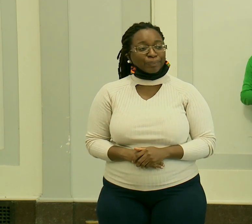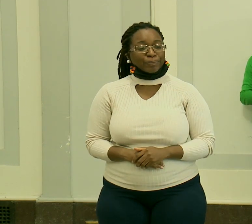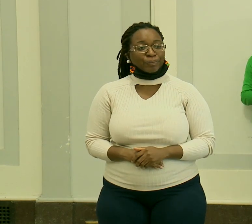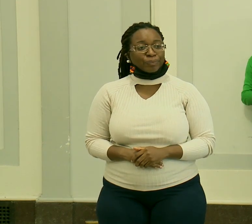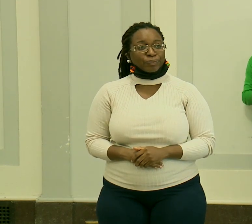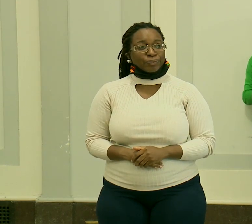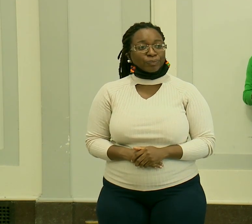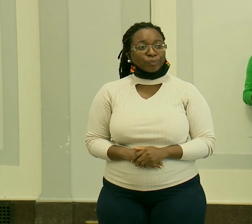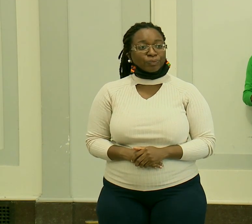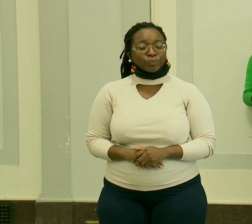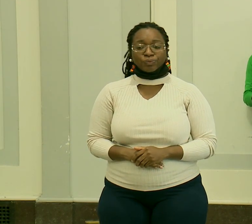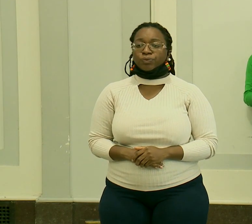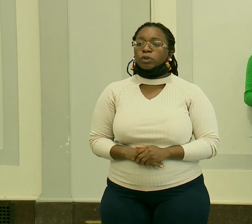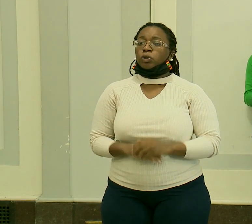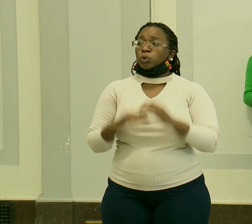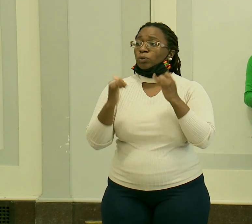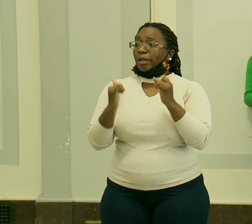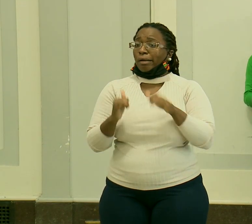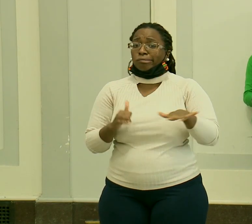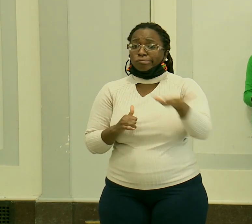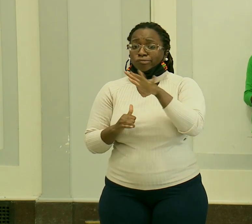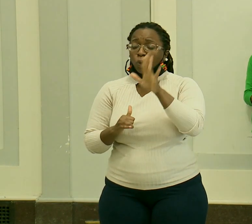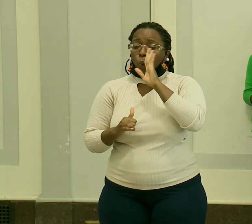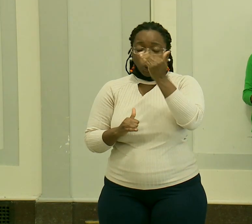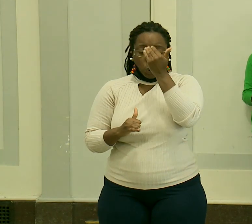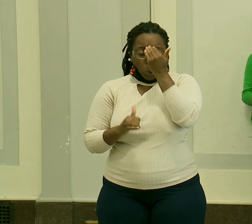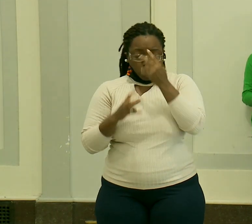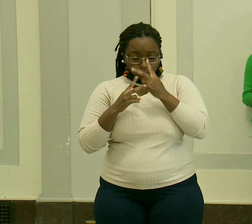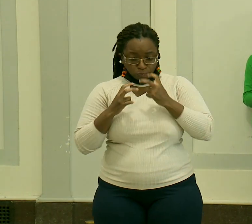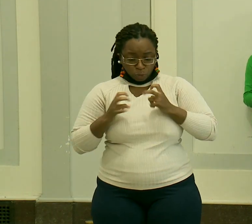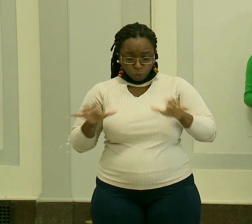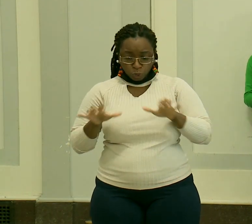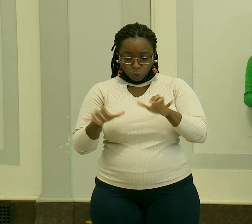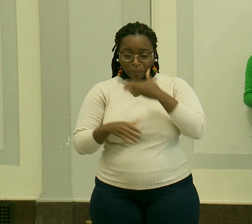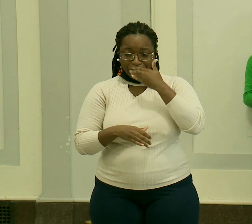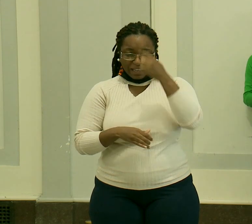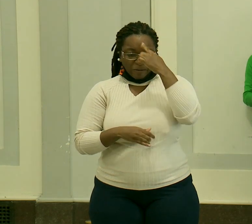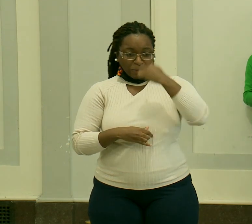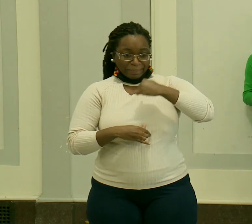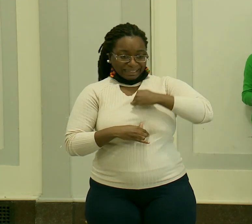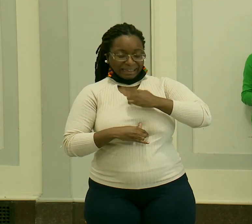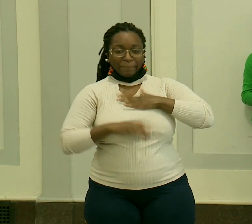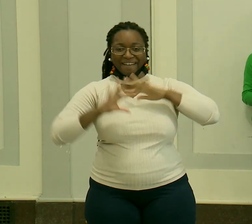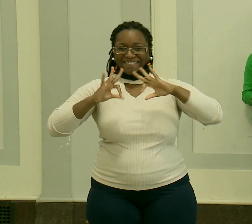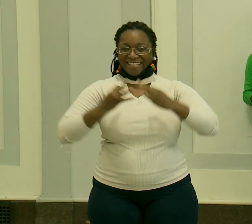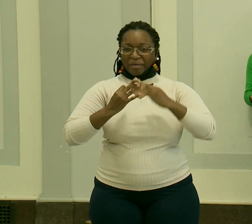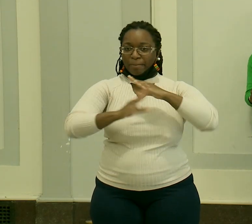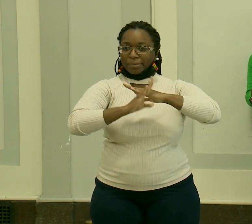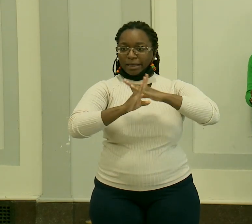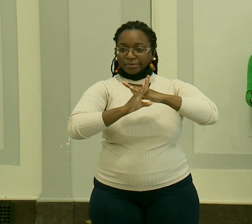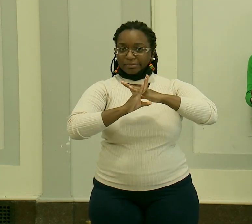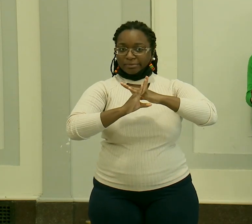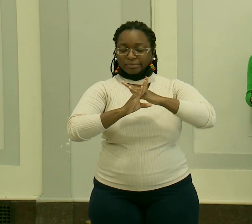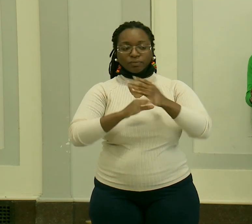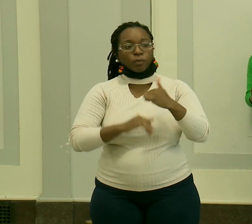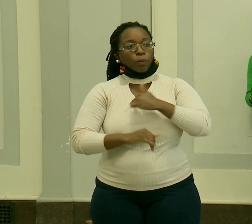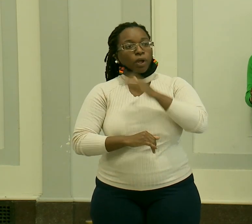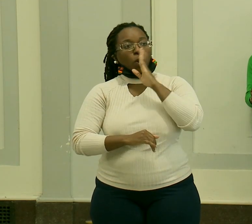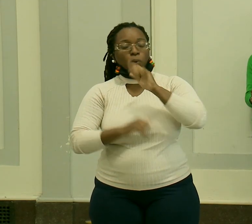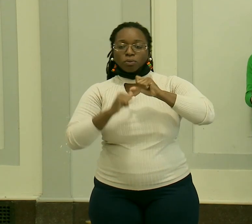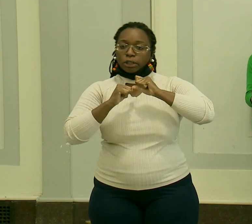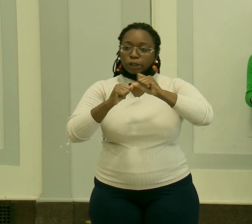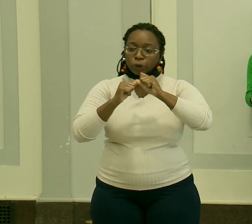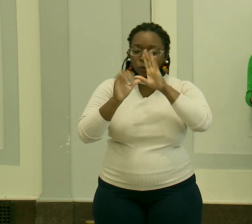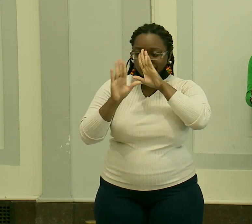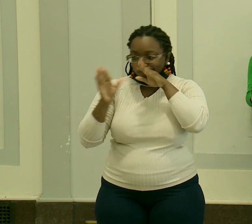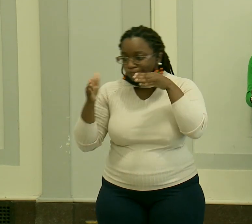so they in turn can make smart and informed decisions for themselves and their families. We remain focused on continuing to